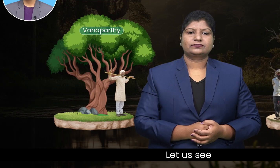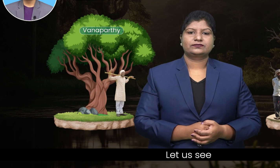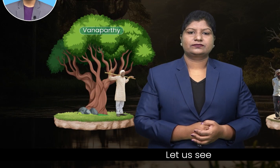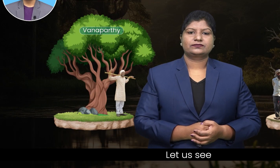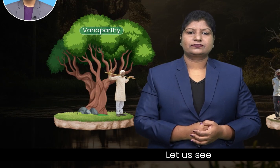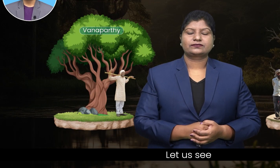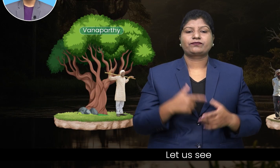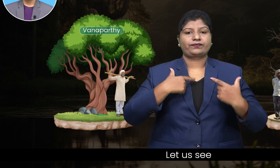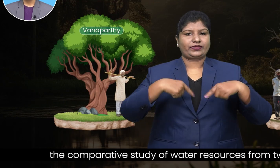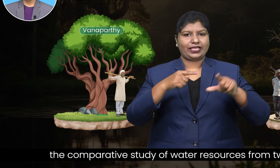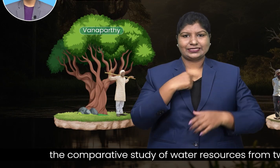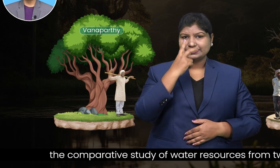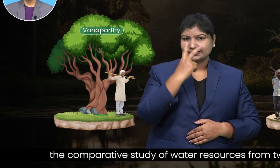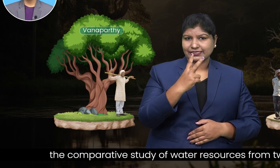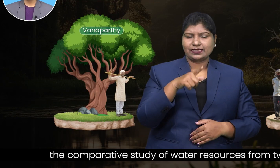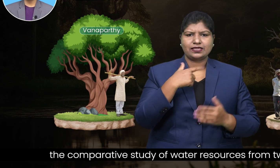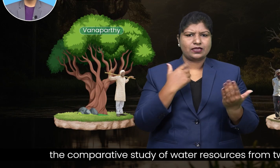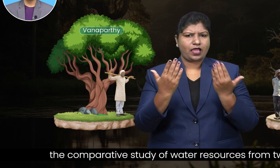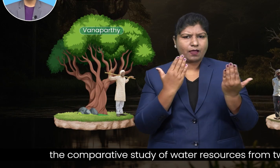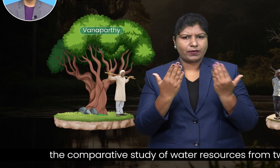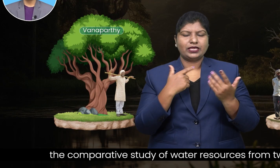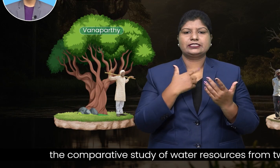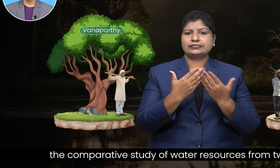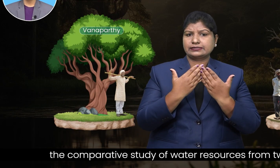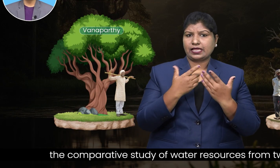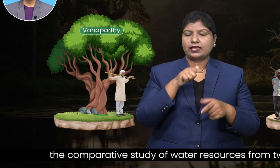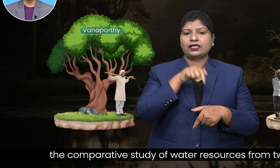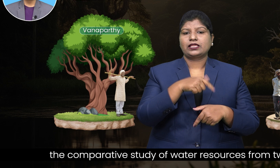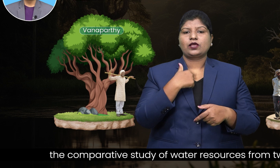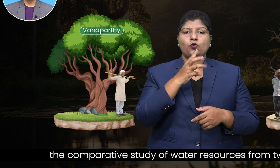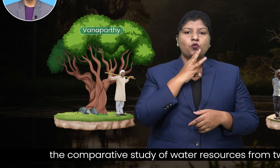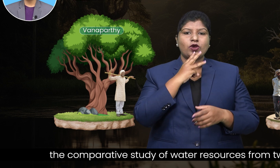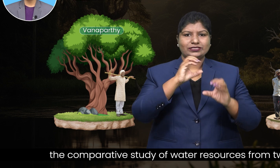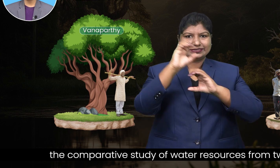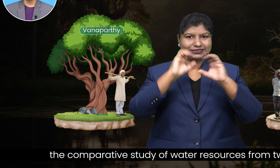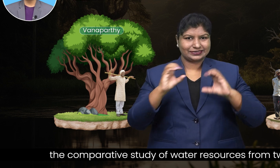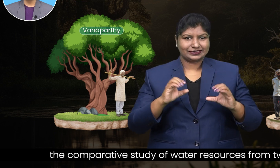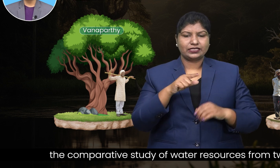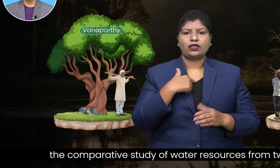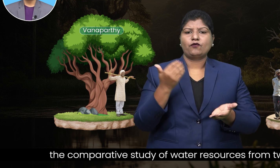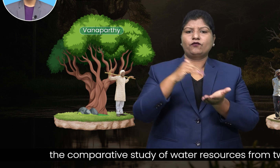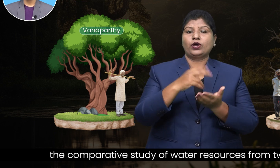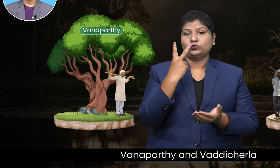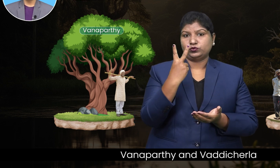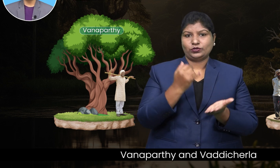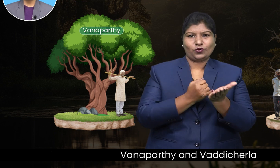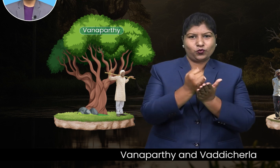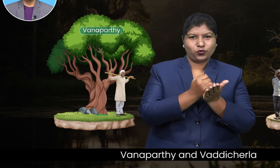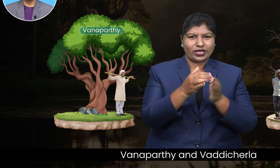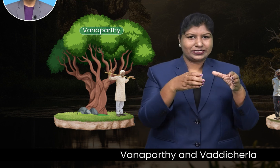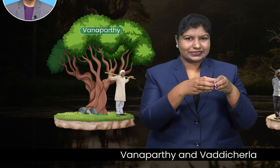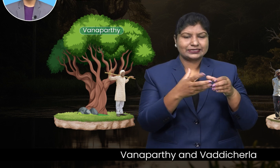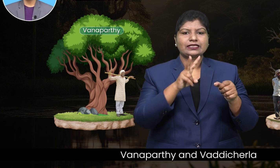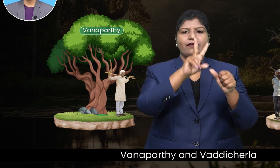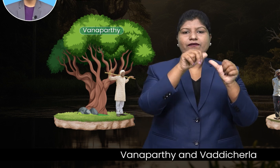Let us see the comparative study of water resources from two villages,